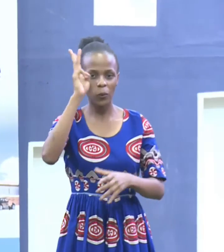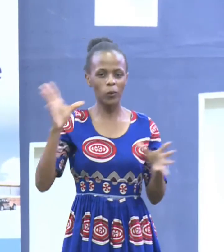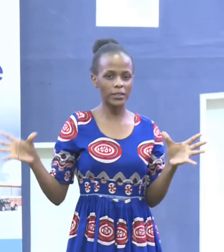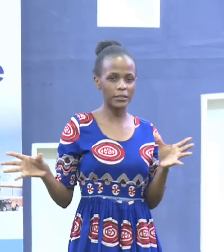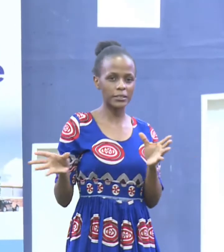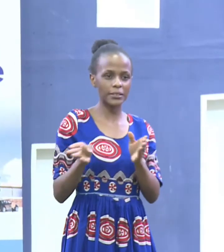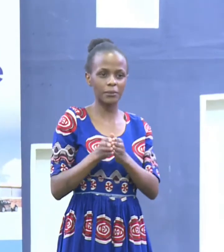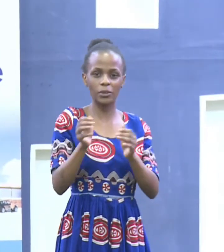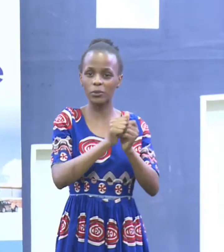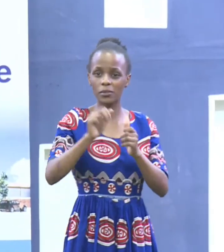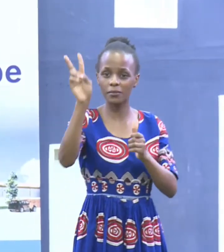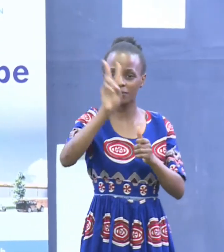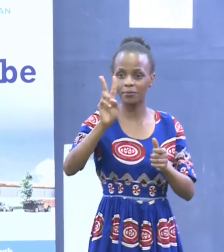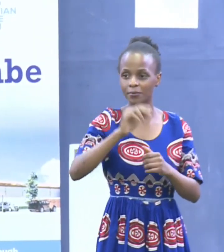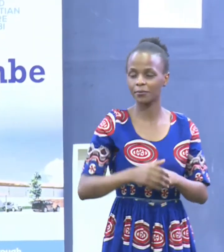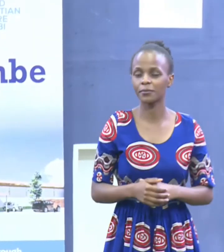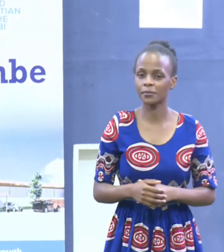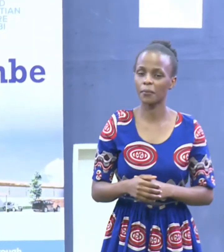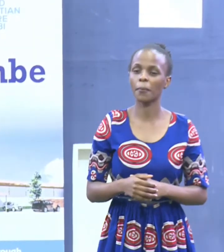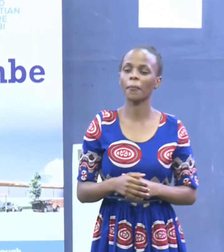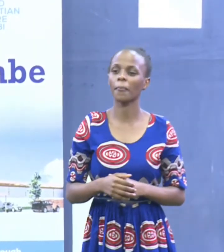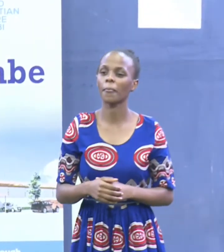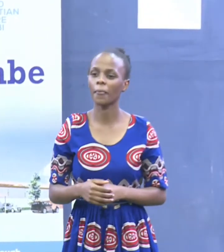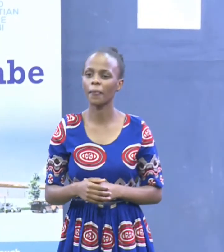15. We're going to wind up with that verse.